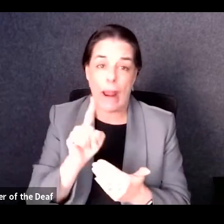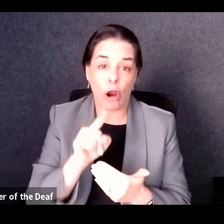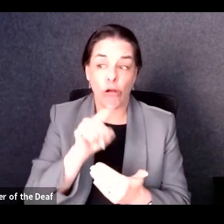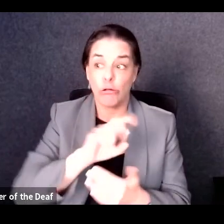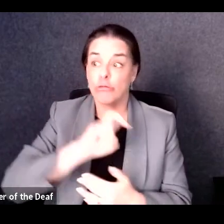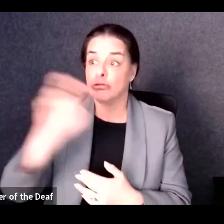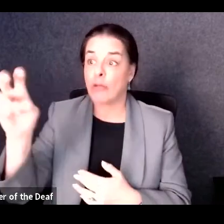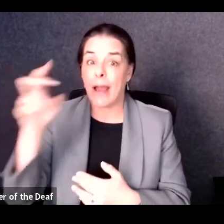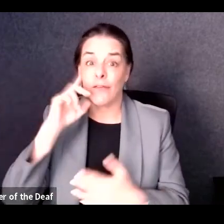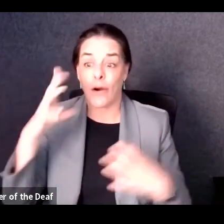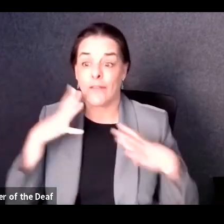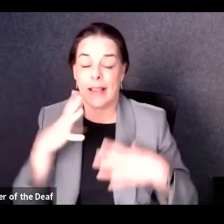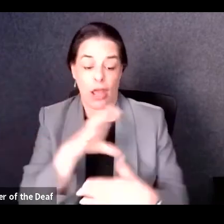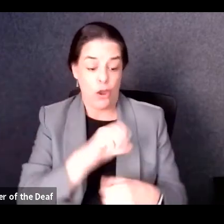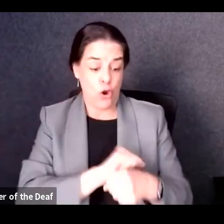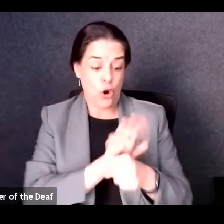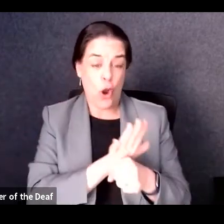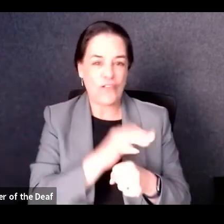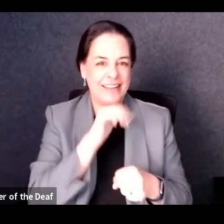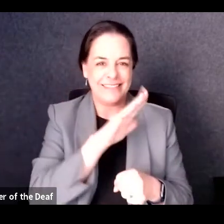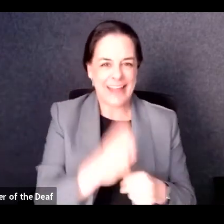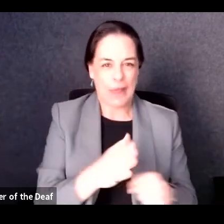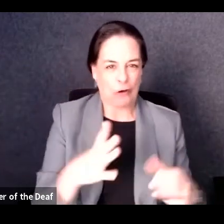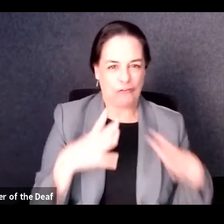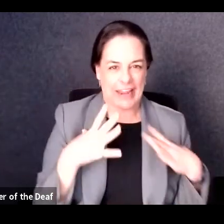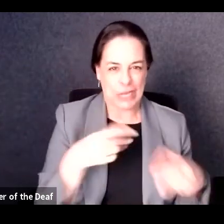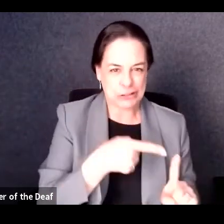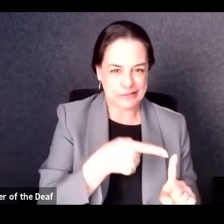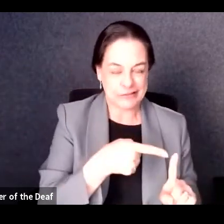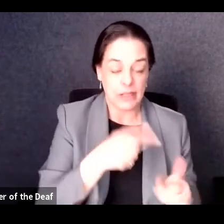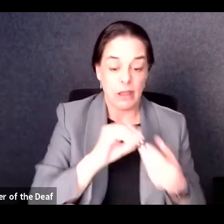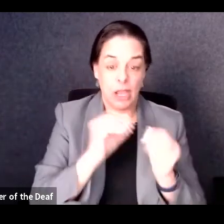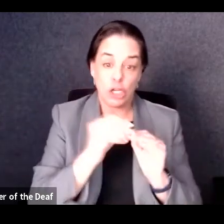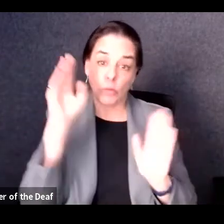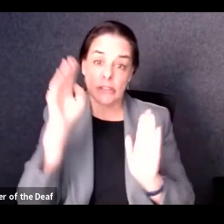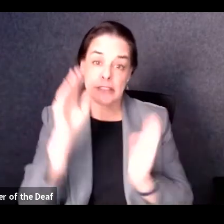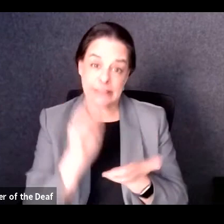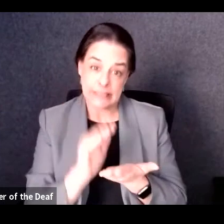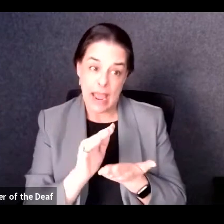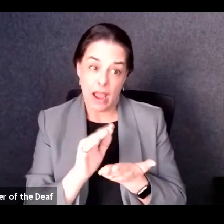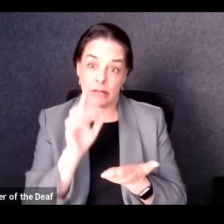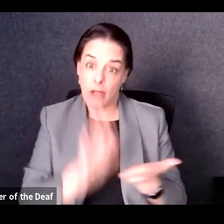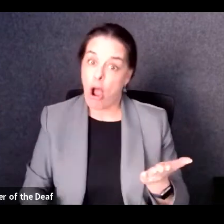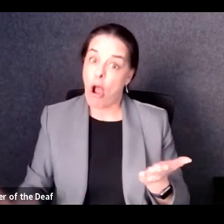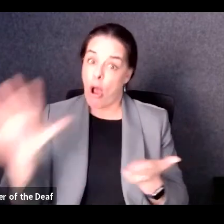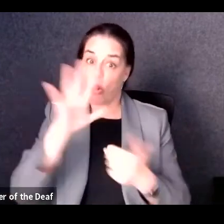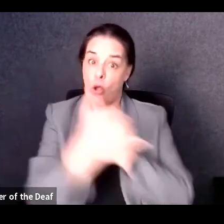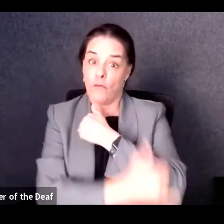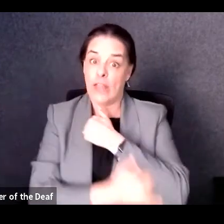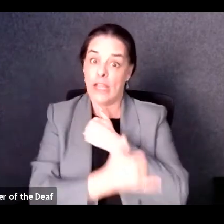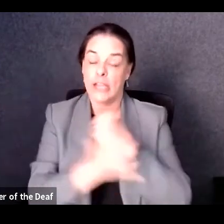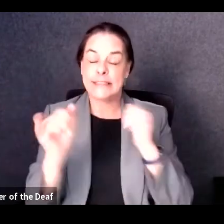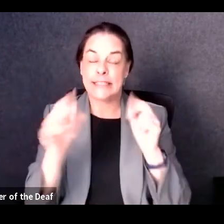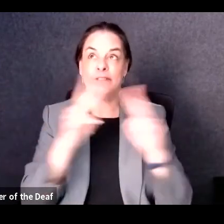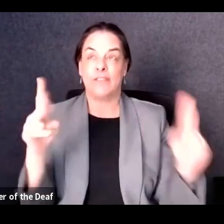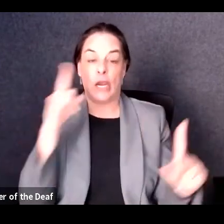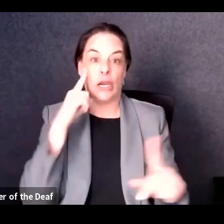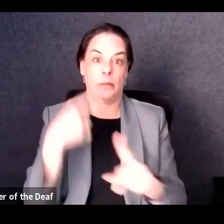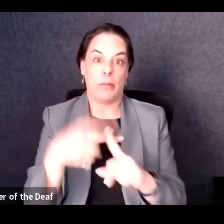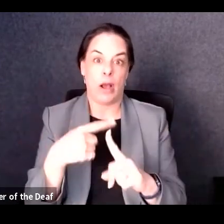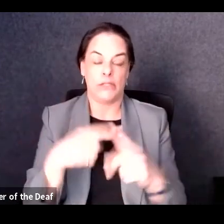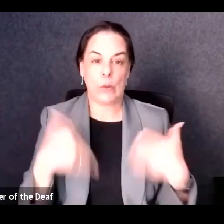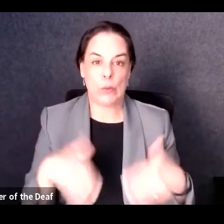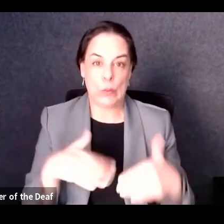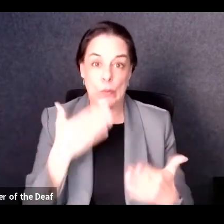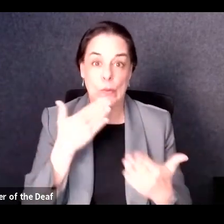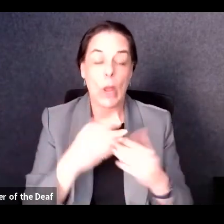COVID doesn't take a vacation. COVID numbers are down. Fortunately, COVID numbers are down across the country, which is very encouraging, but does